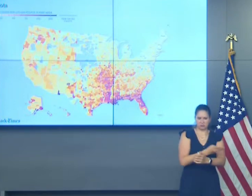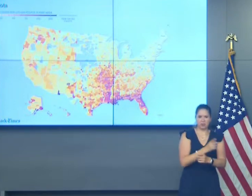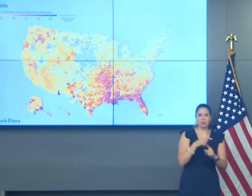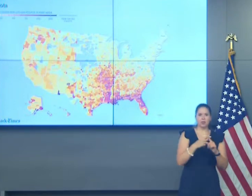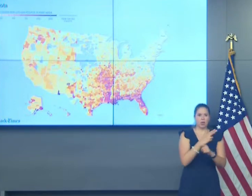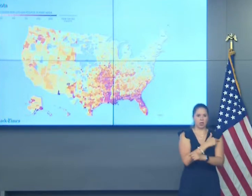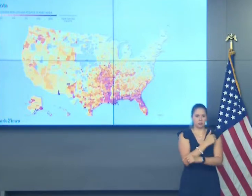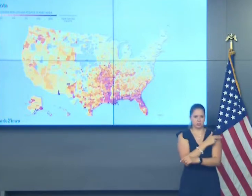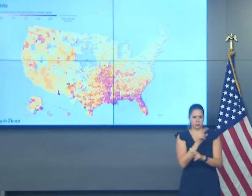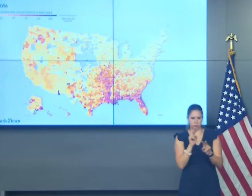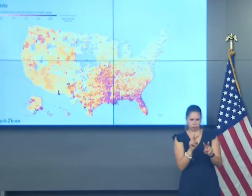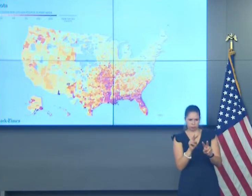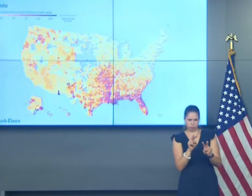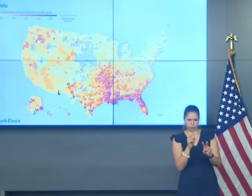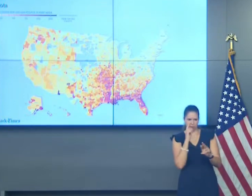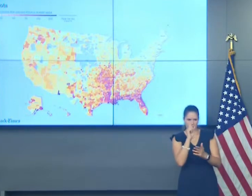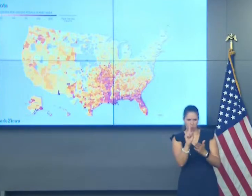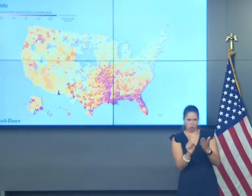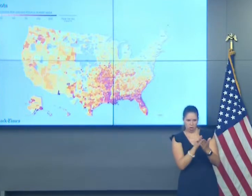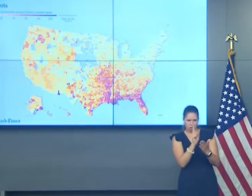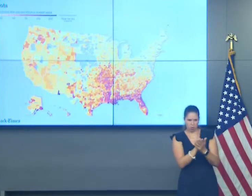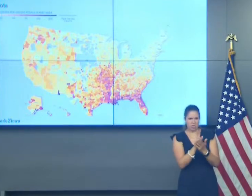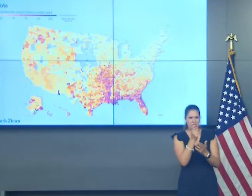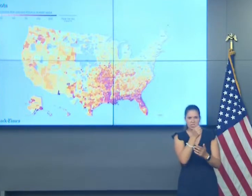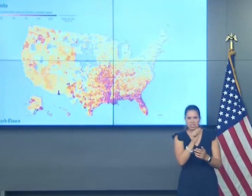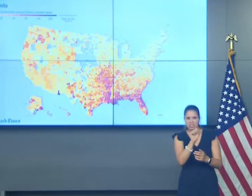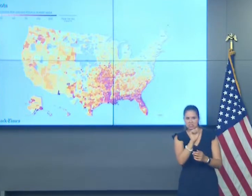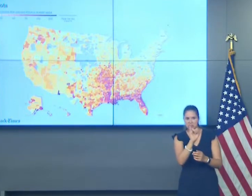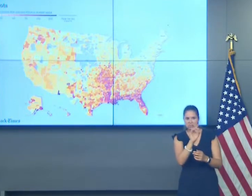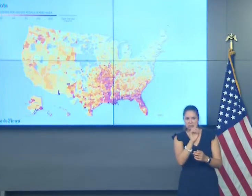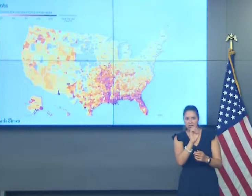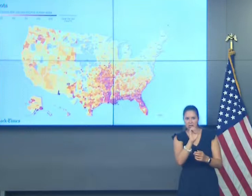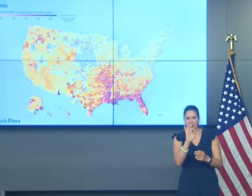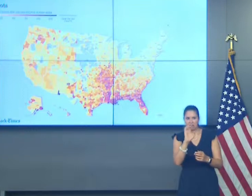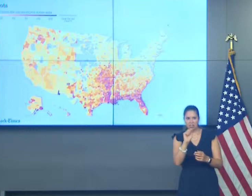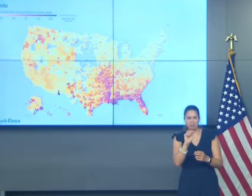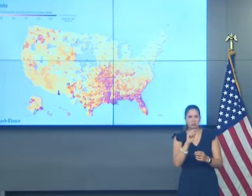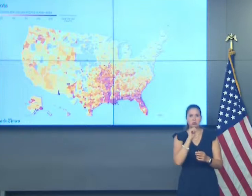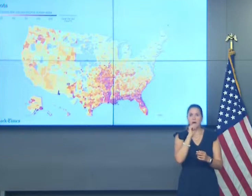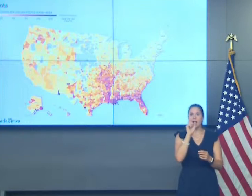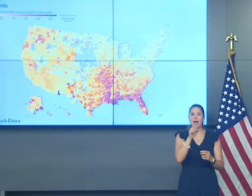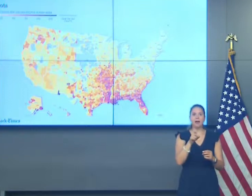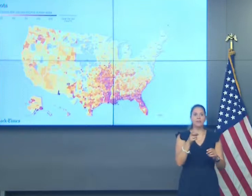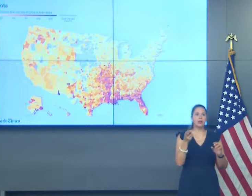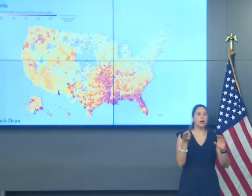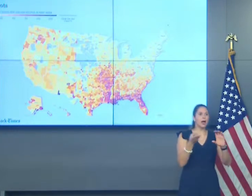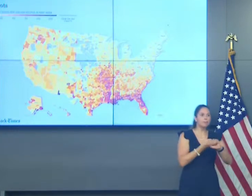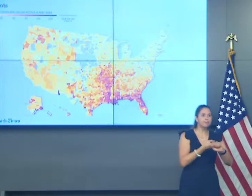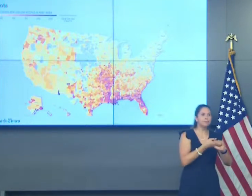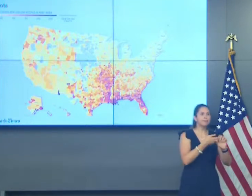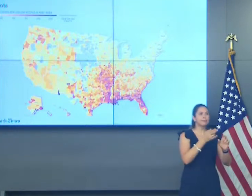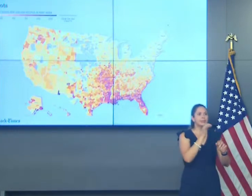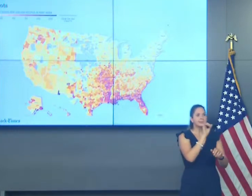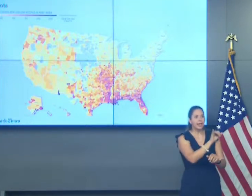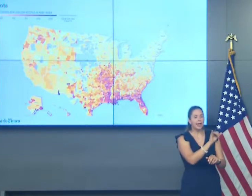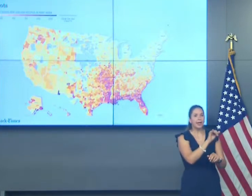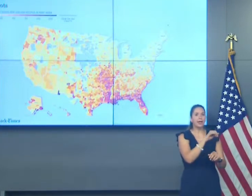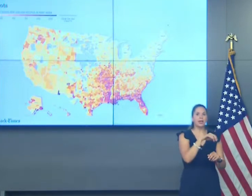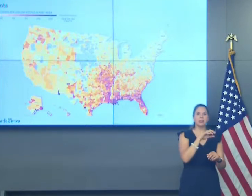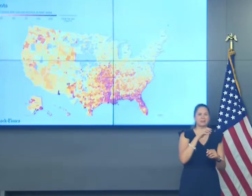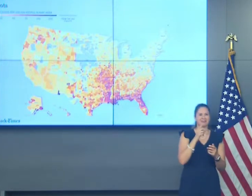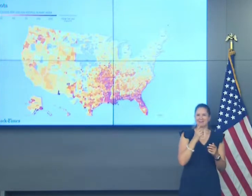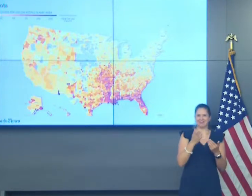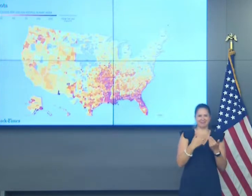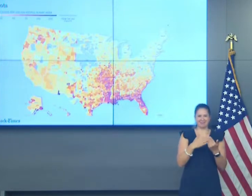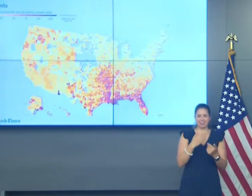hospital will monitor you for another hour for any side effects or reactions. You don't need to be admitted to the hospital. It's an outpatient procedure. Most